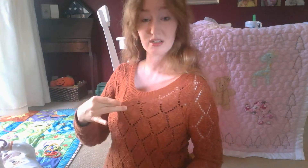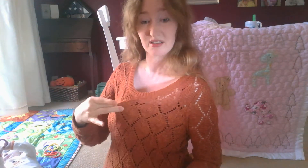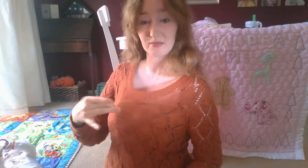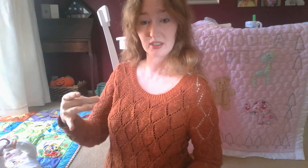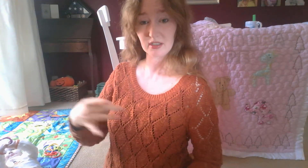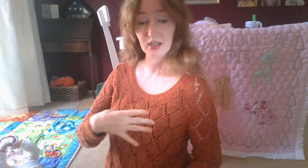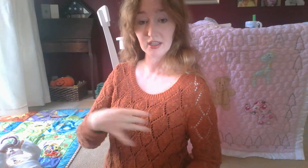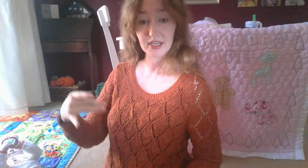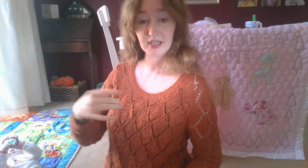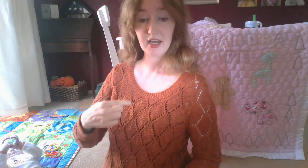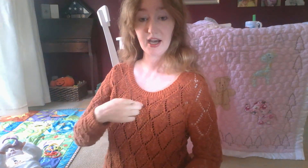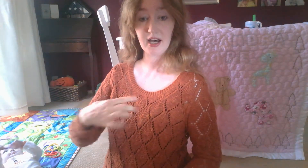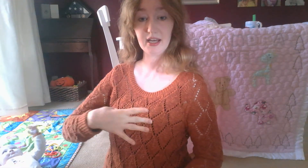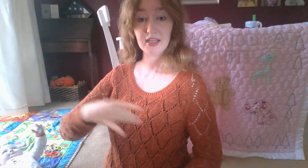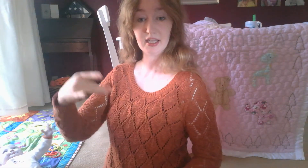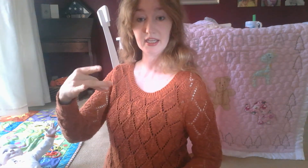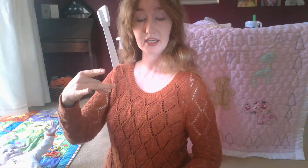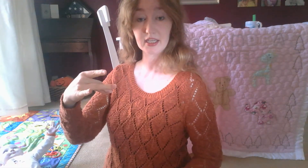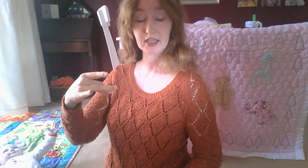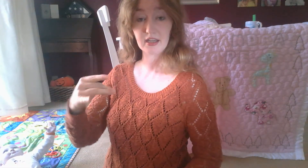or something. Like, I like